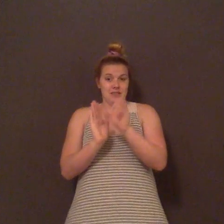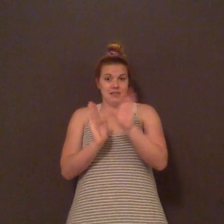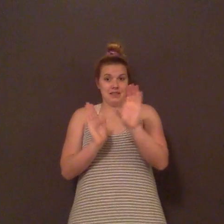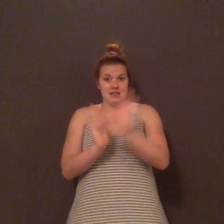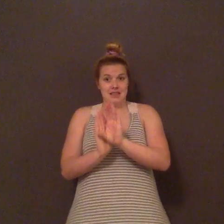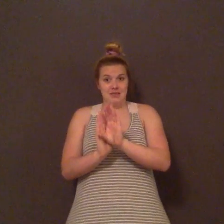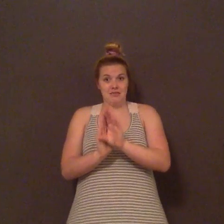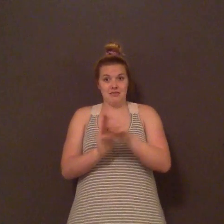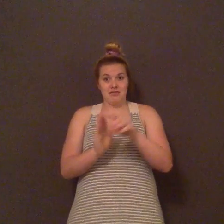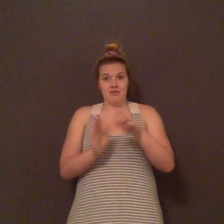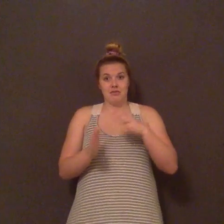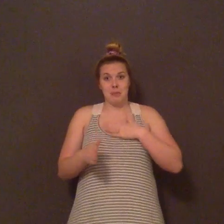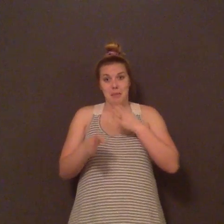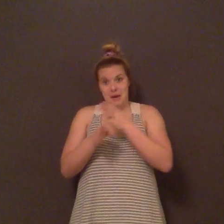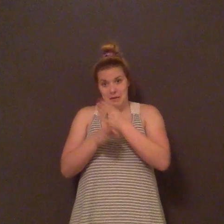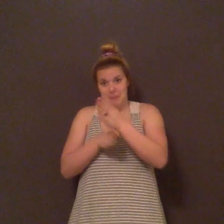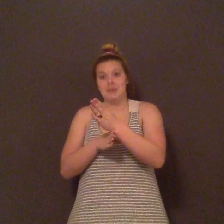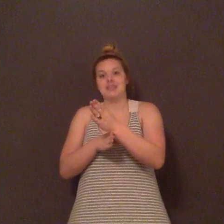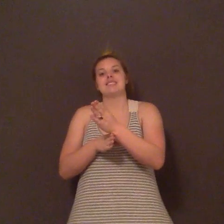better than a C. My major's biology. Gotcha.